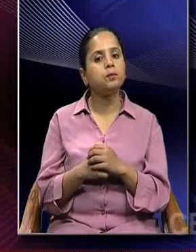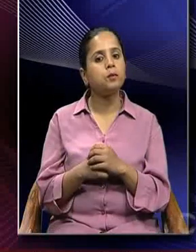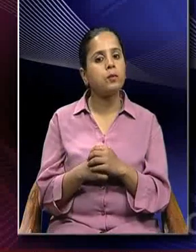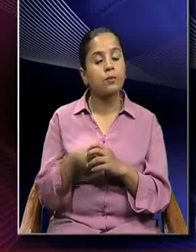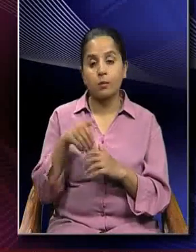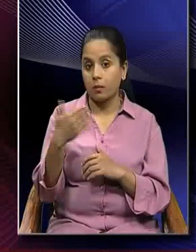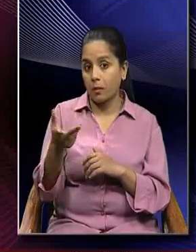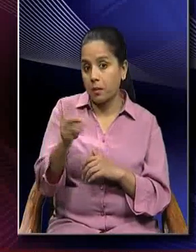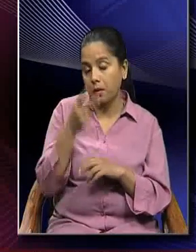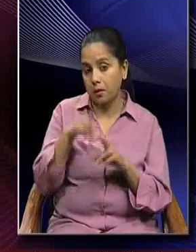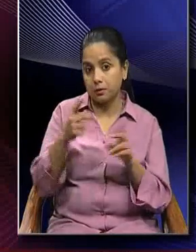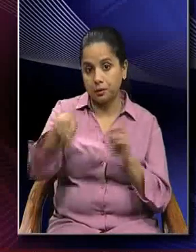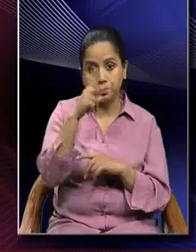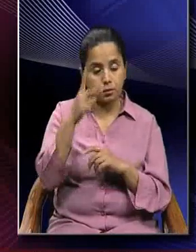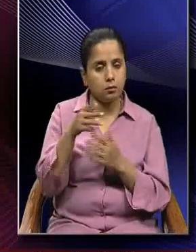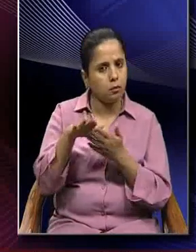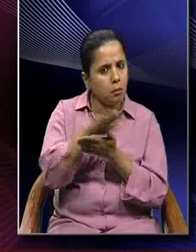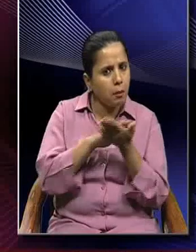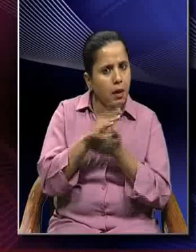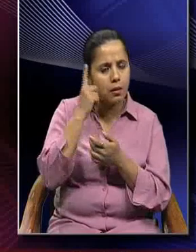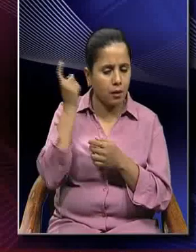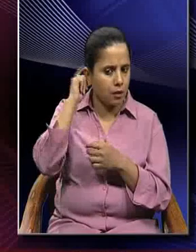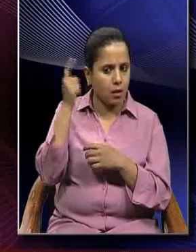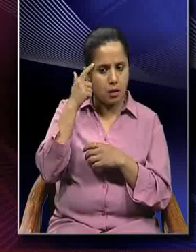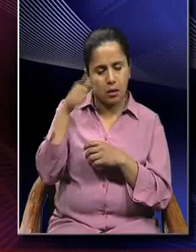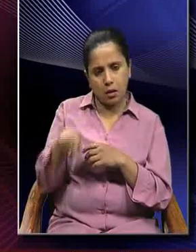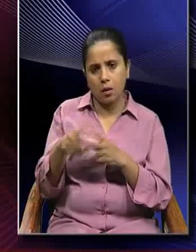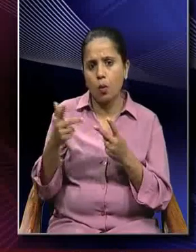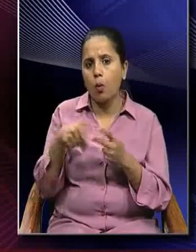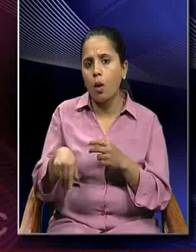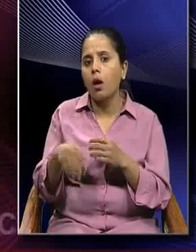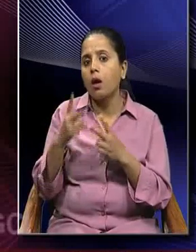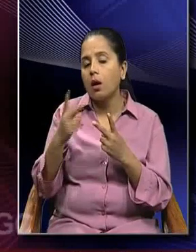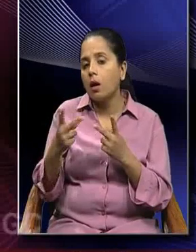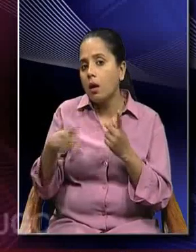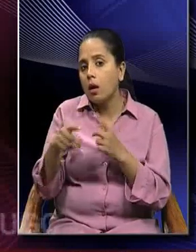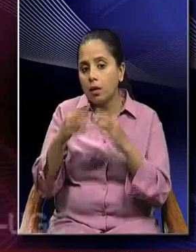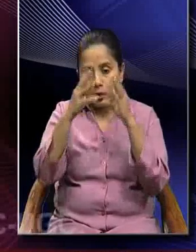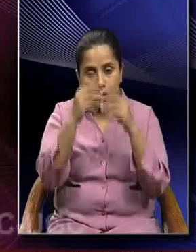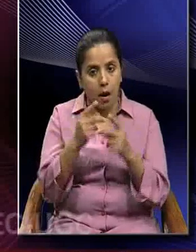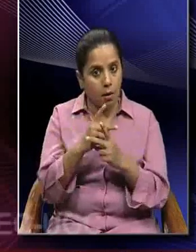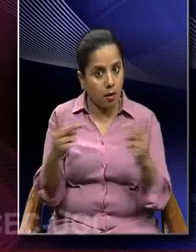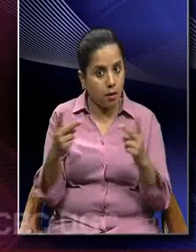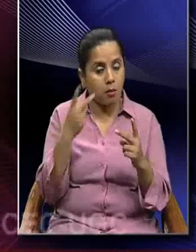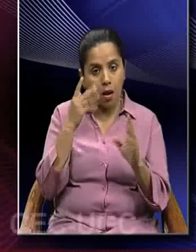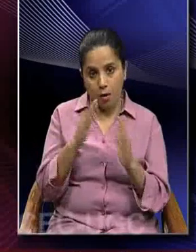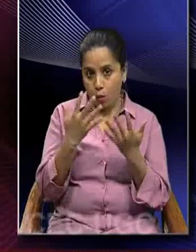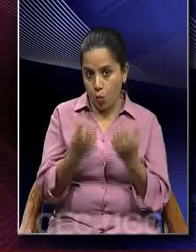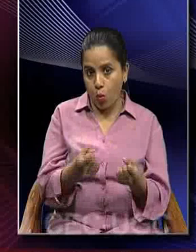So again, if we see basic assumptions of quantitative approach, we see that number 1, a quantitative